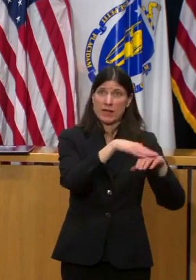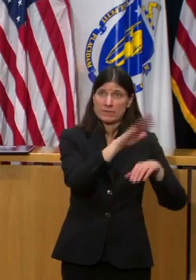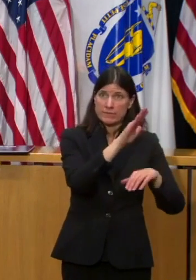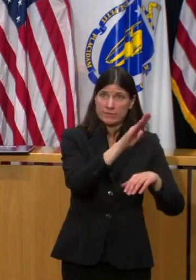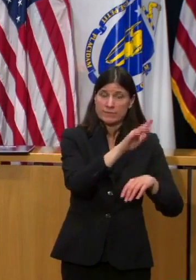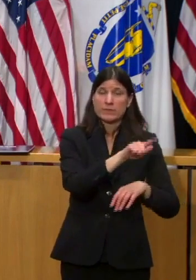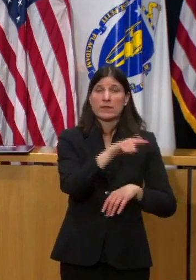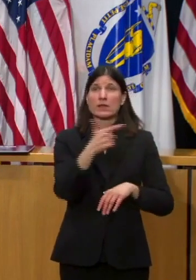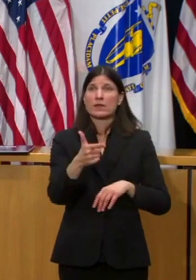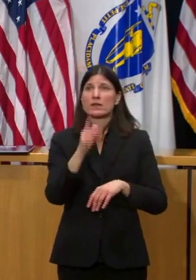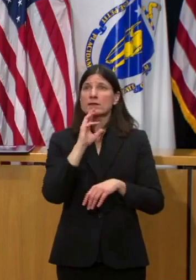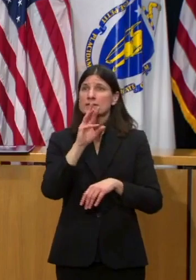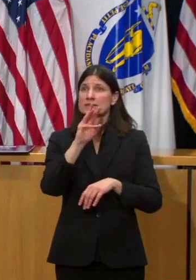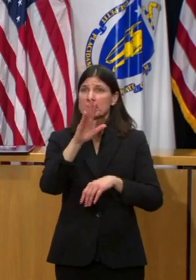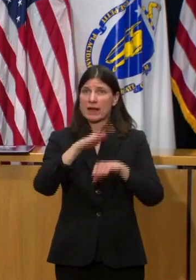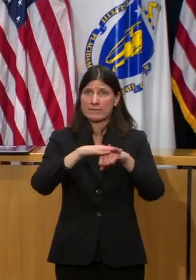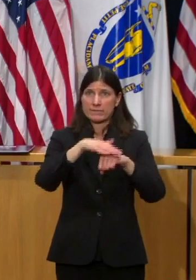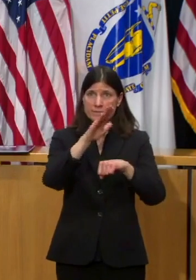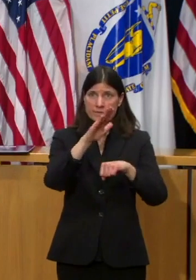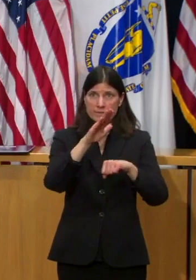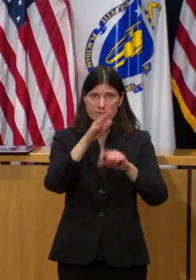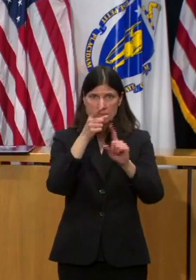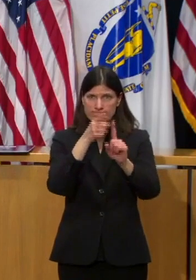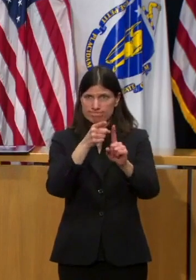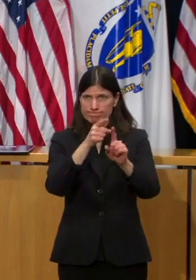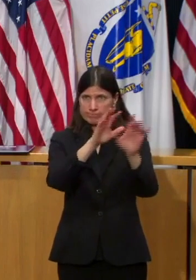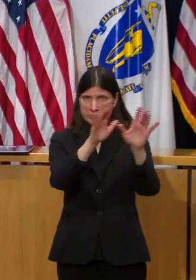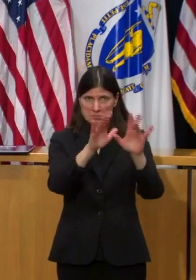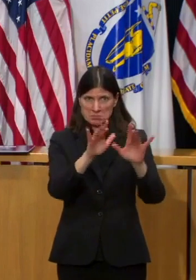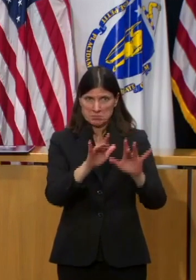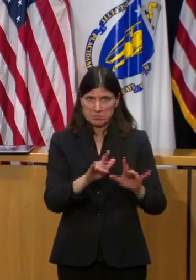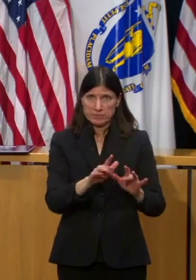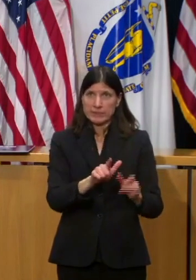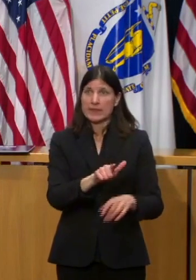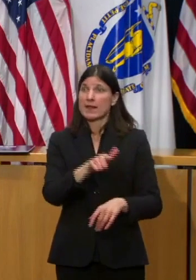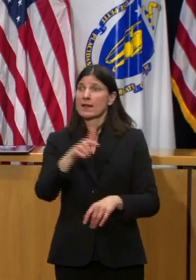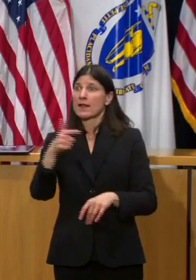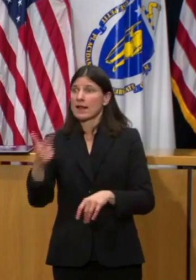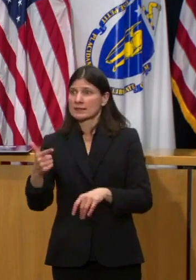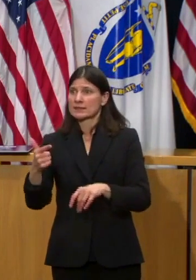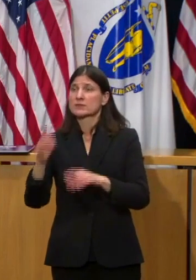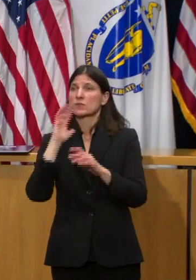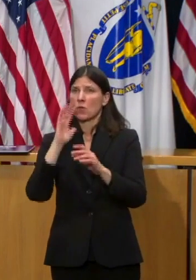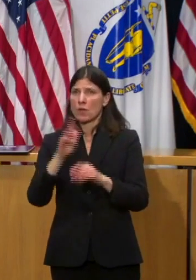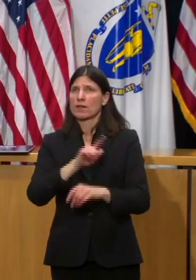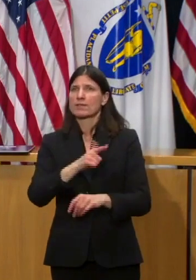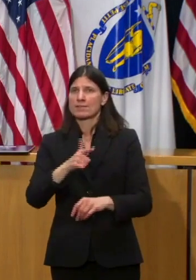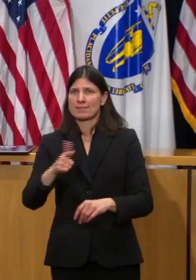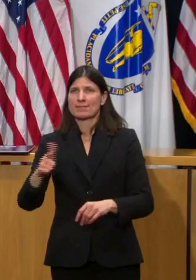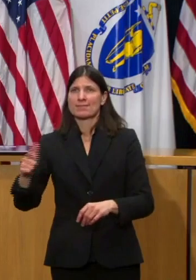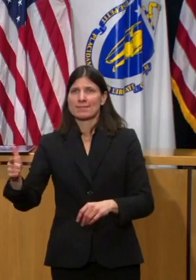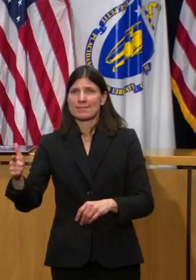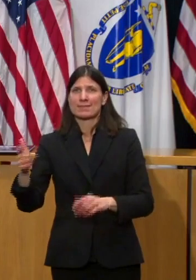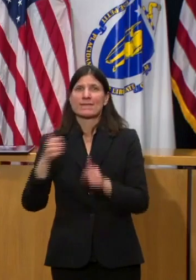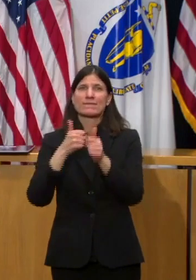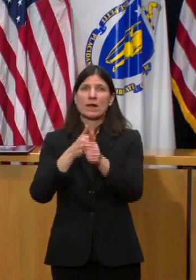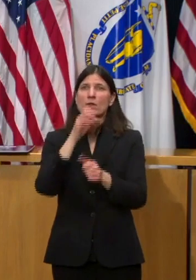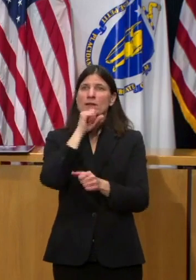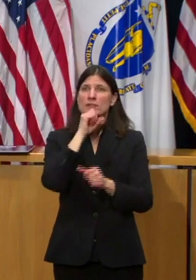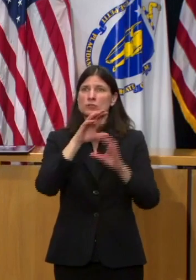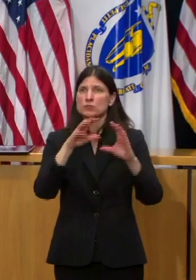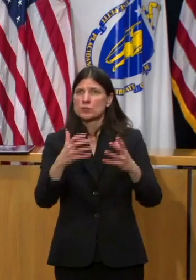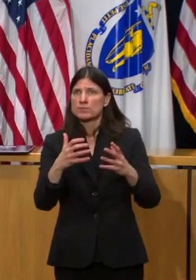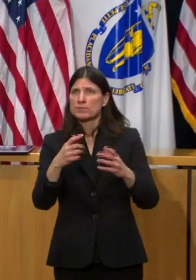felt we really needed to get to for public health purposes to the age groups is, you know, age is pretty